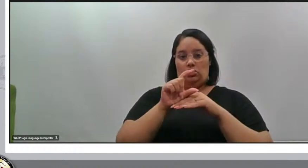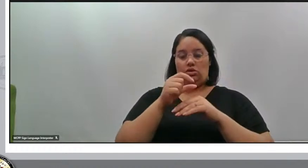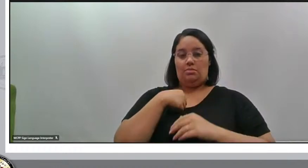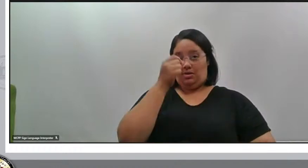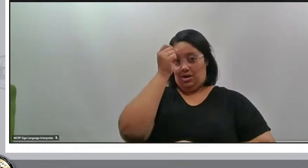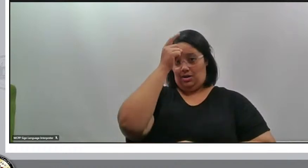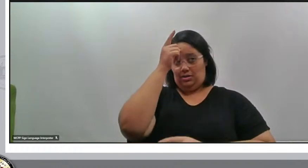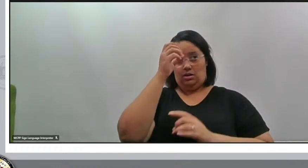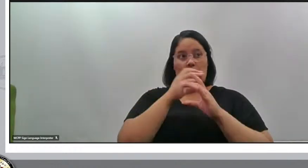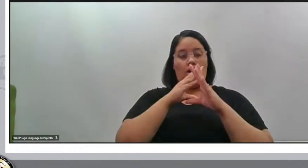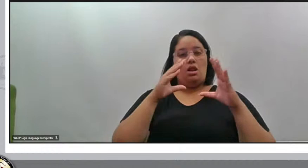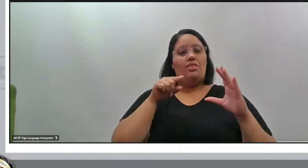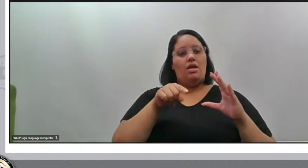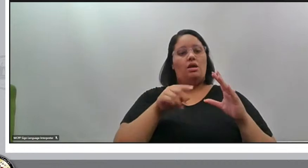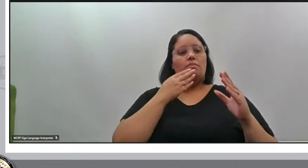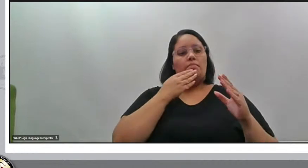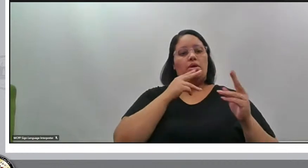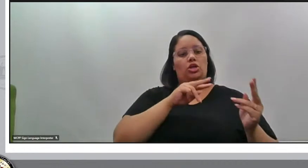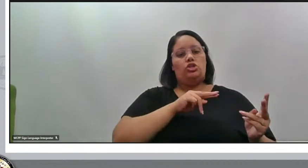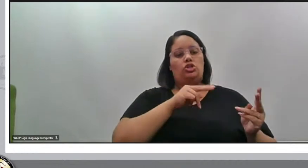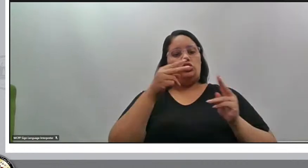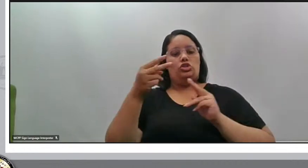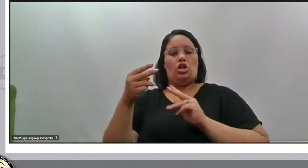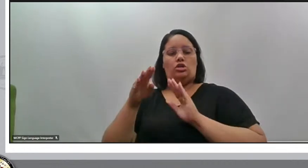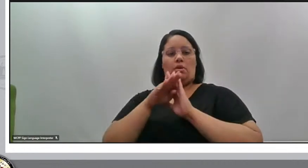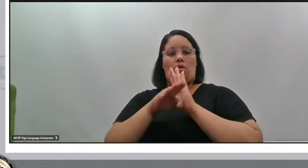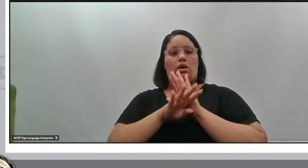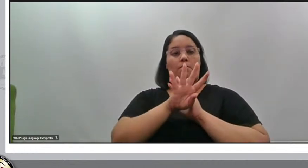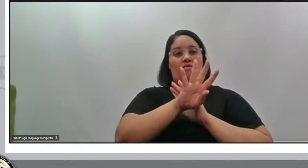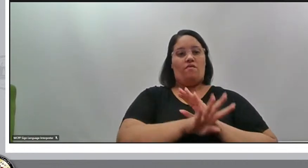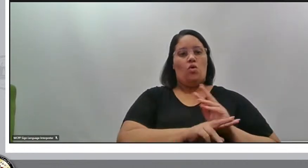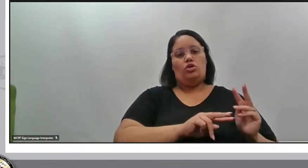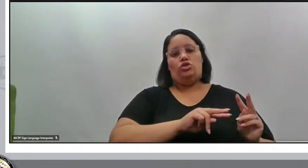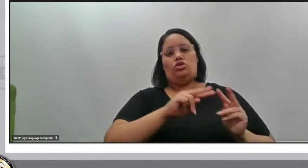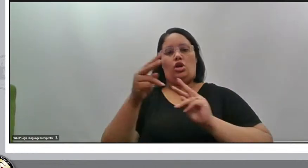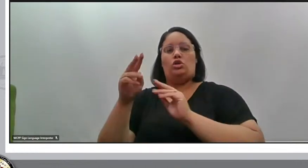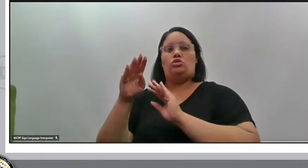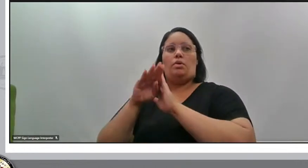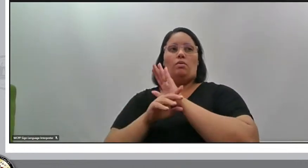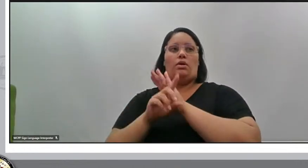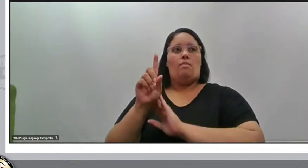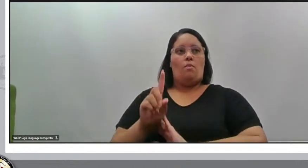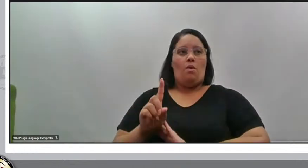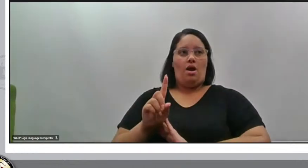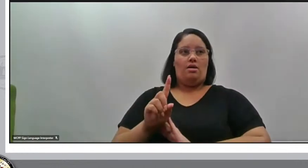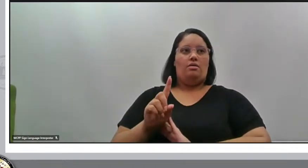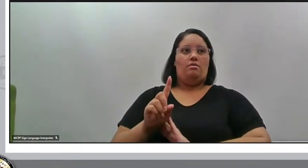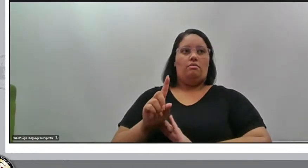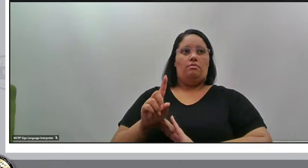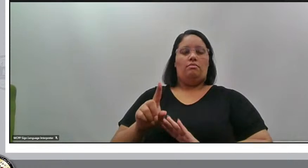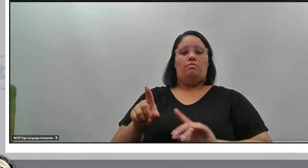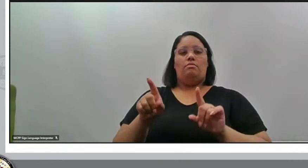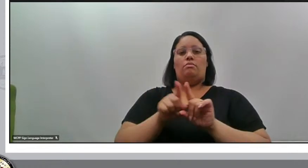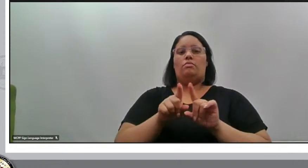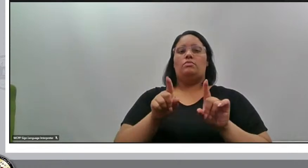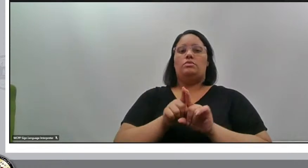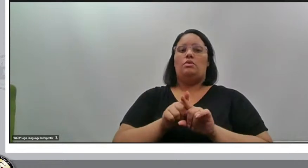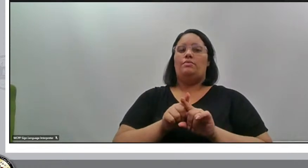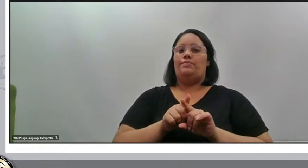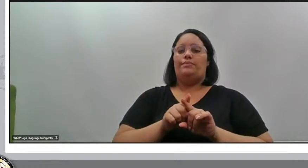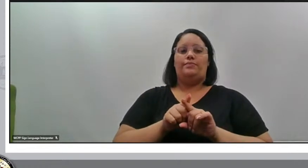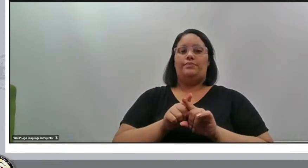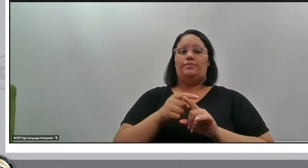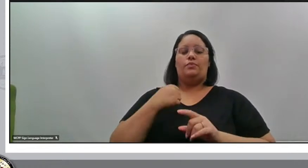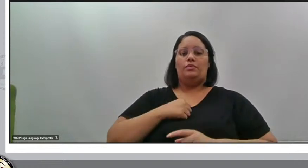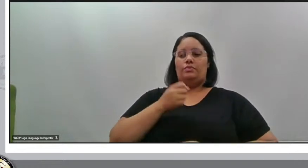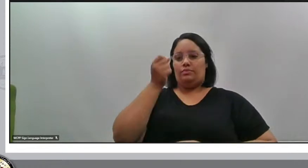that's the shift from program four to program one that for the most part accounts for that increase. But I'd like to understand